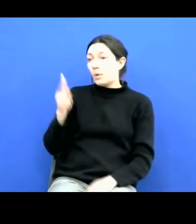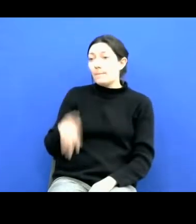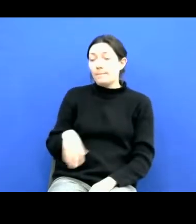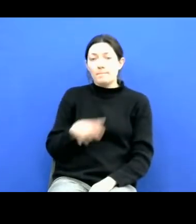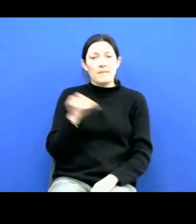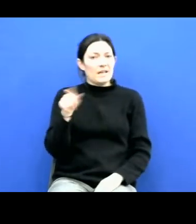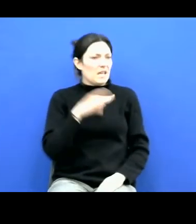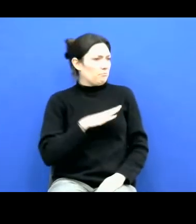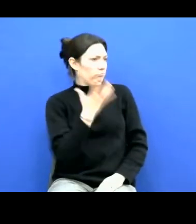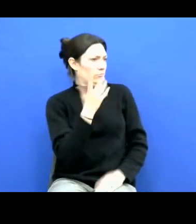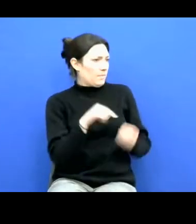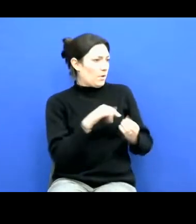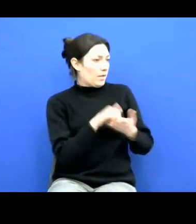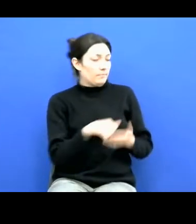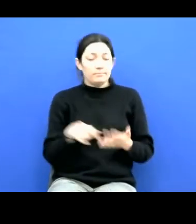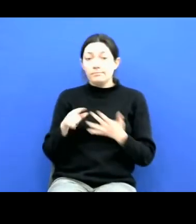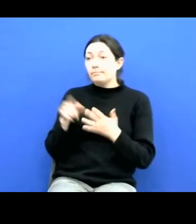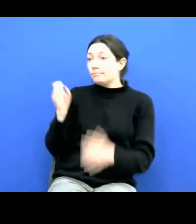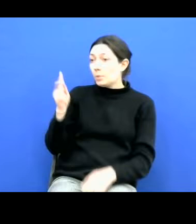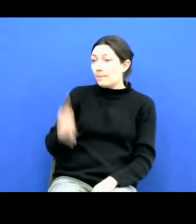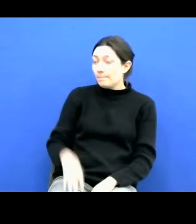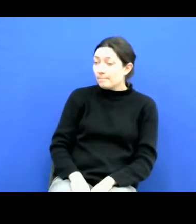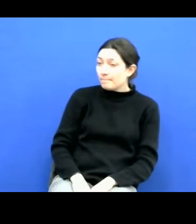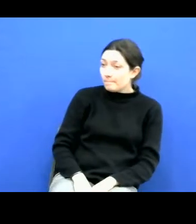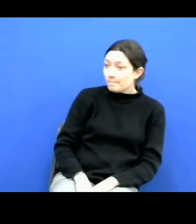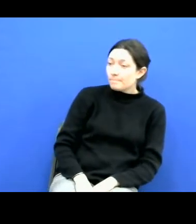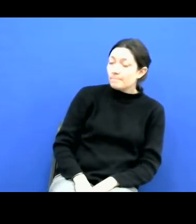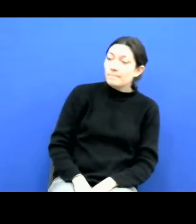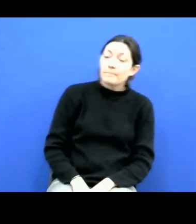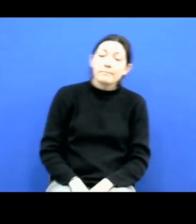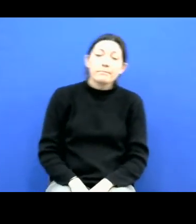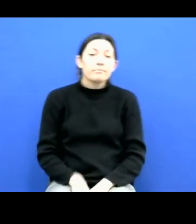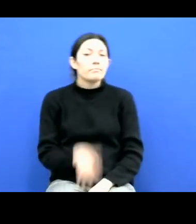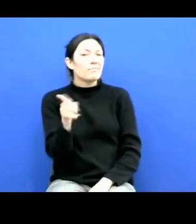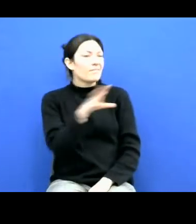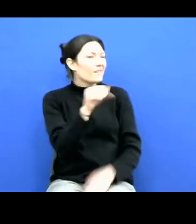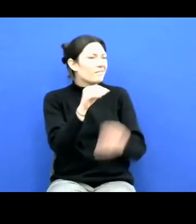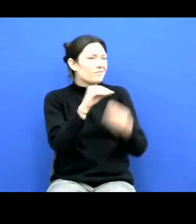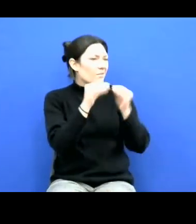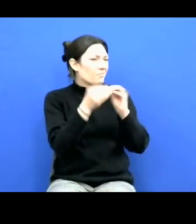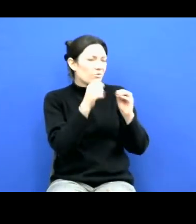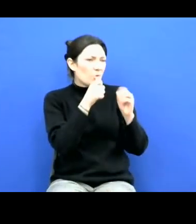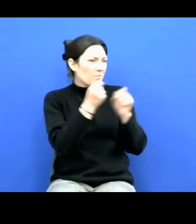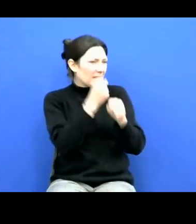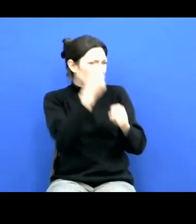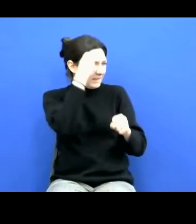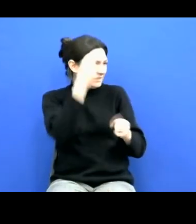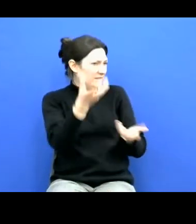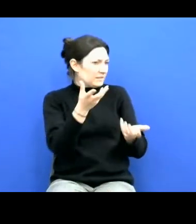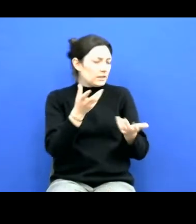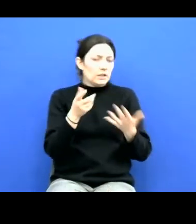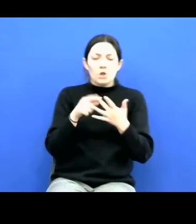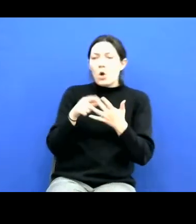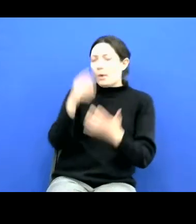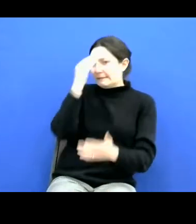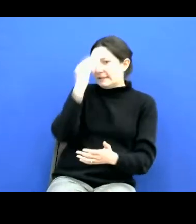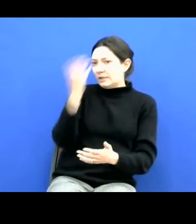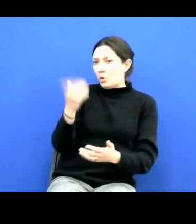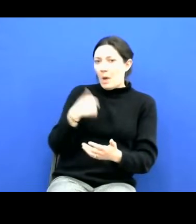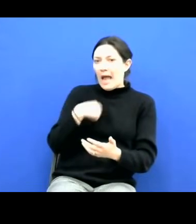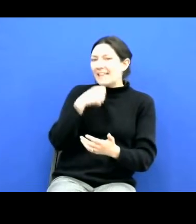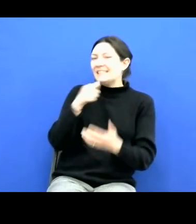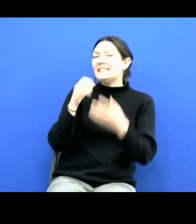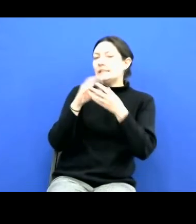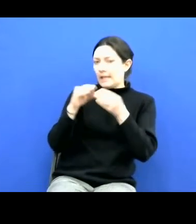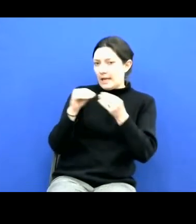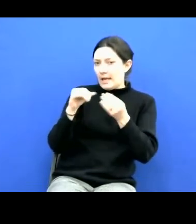with it. okay. And the numbers don't jive up. And by the way, I didn't say what you claimed I said. I did